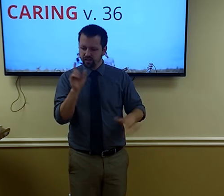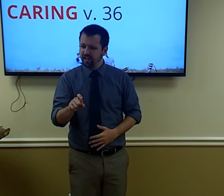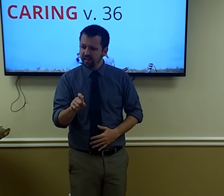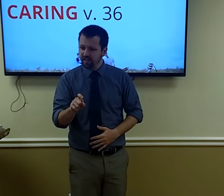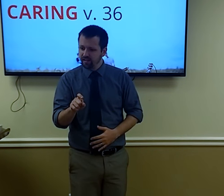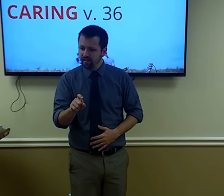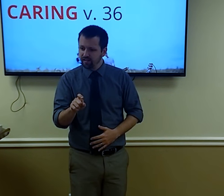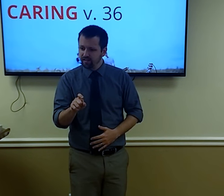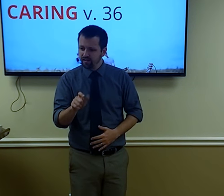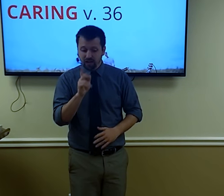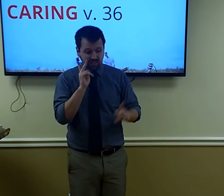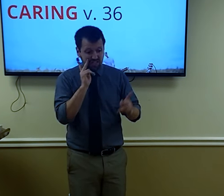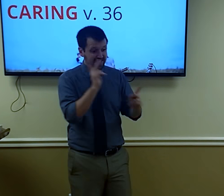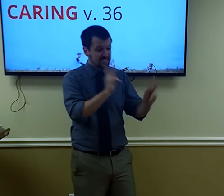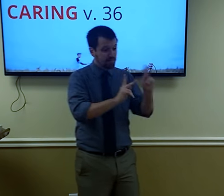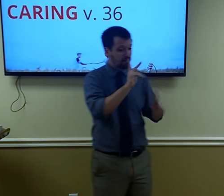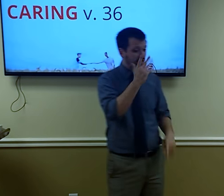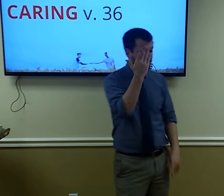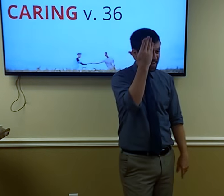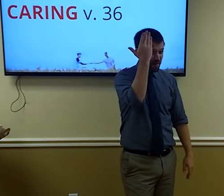We need to not just see people and just kind of.